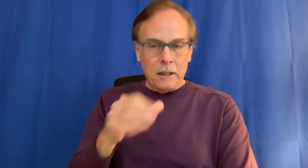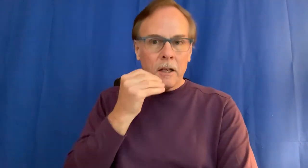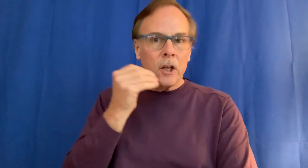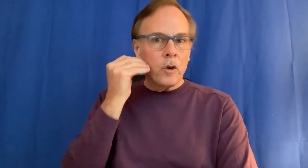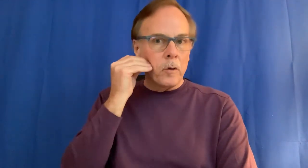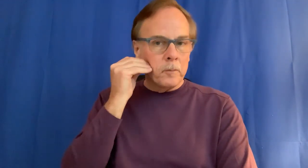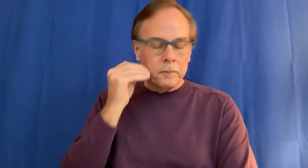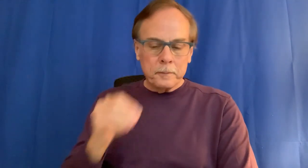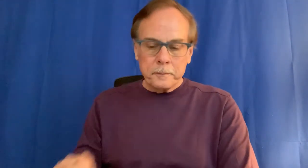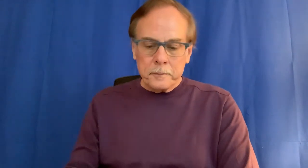stay at home.